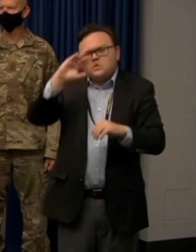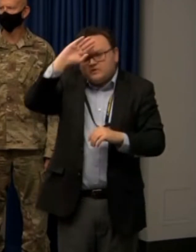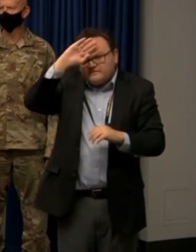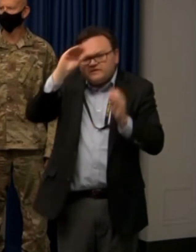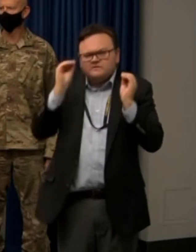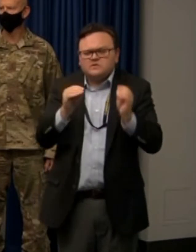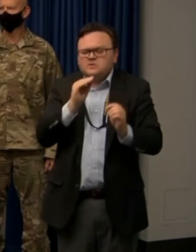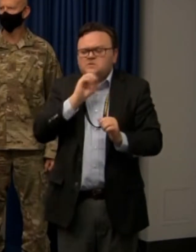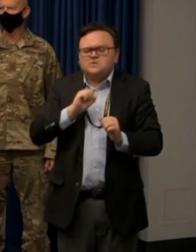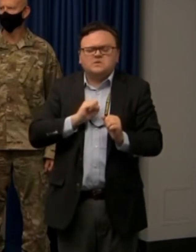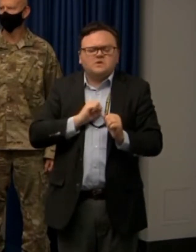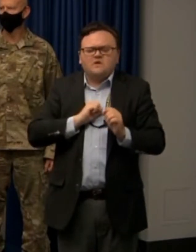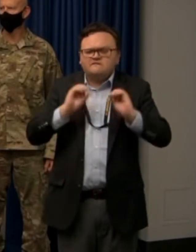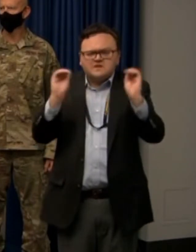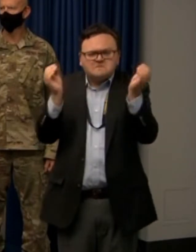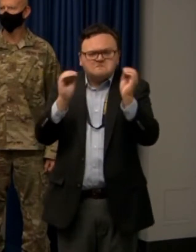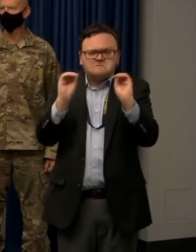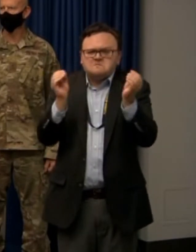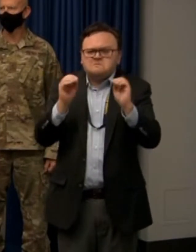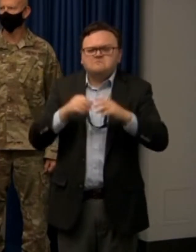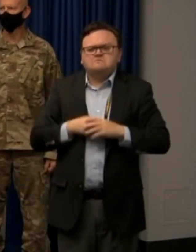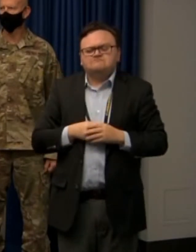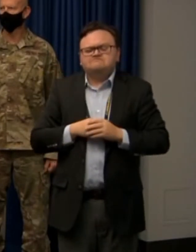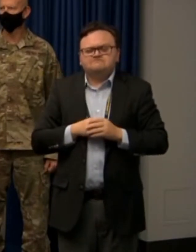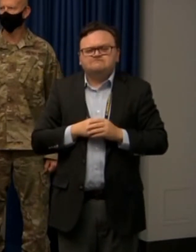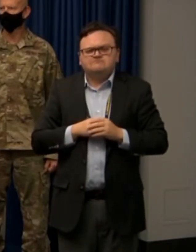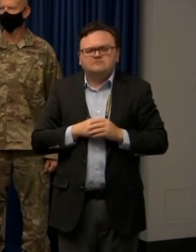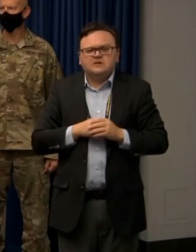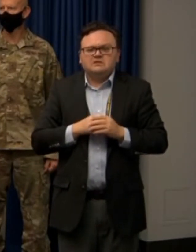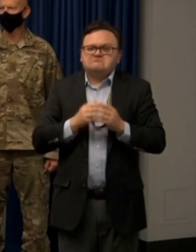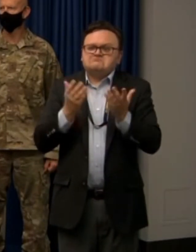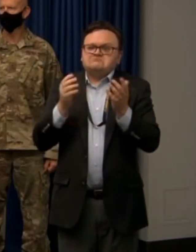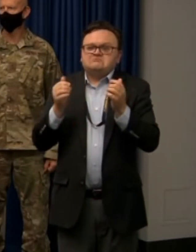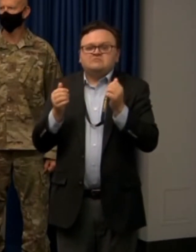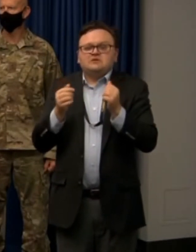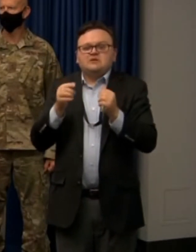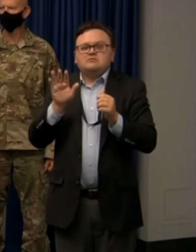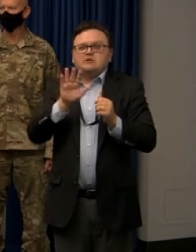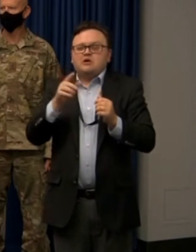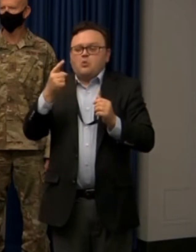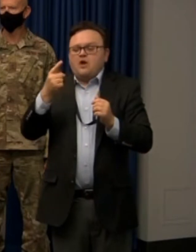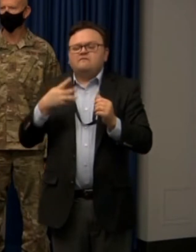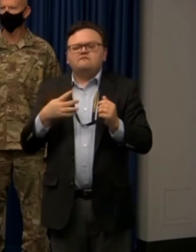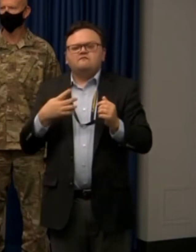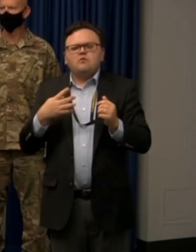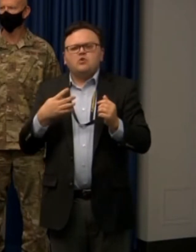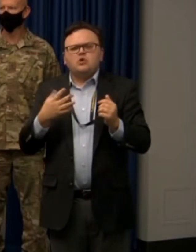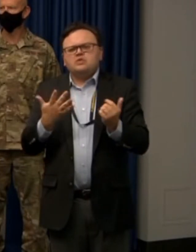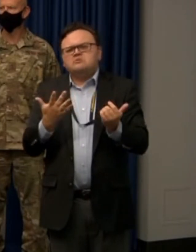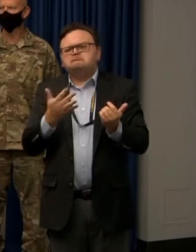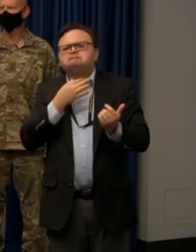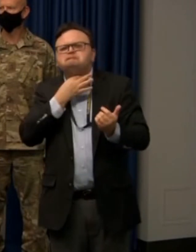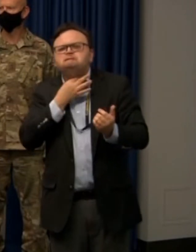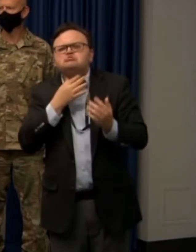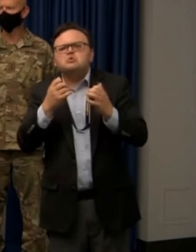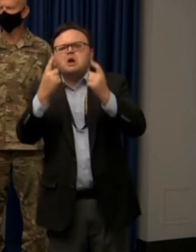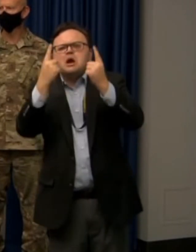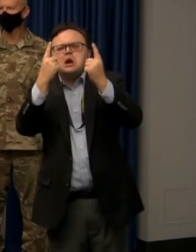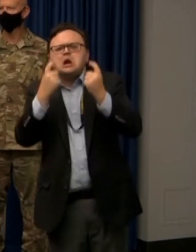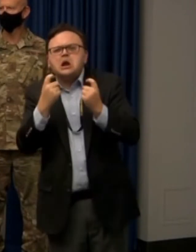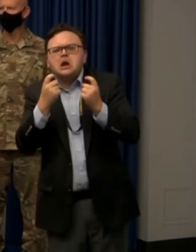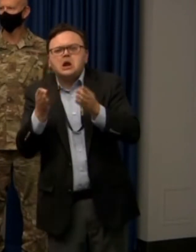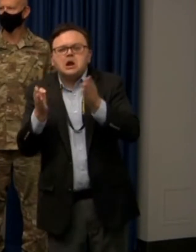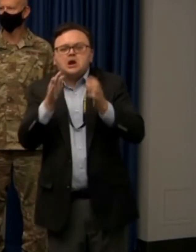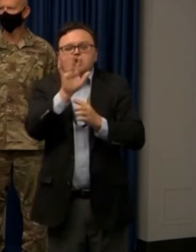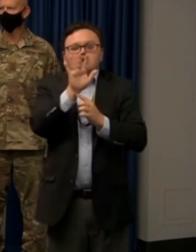testing. Some 25% of our test takers are curious without symptoms or exposure. Probably got another 25% who are doing